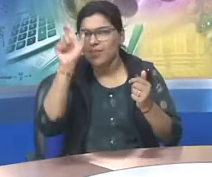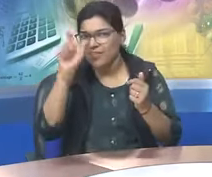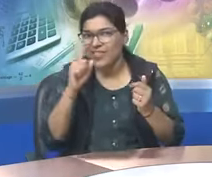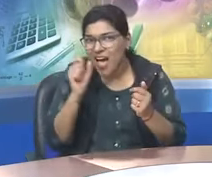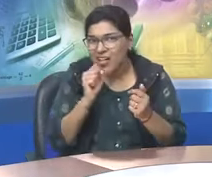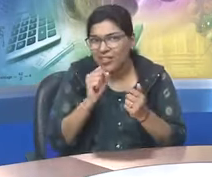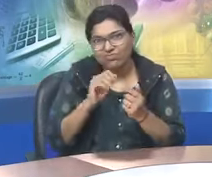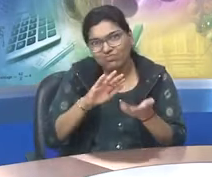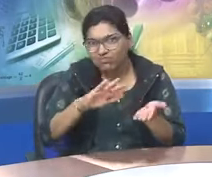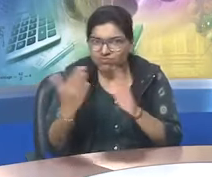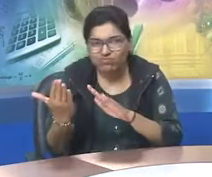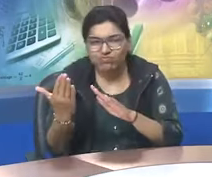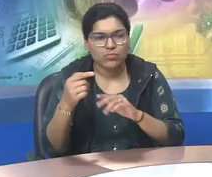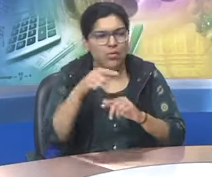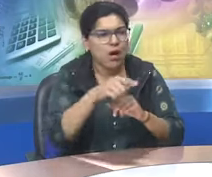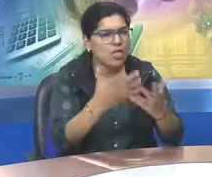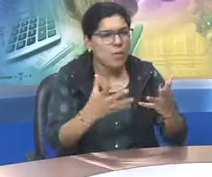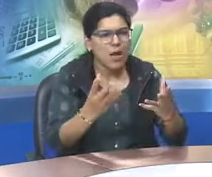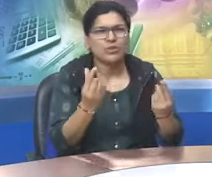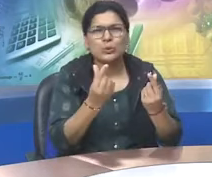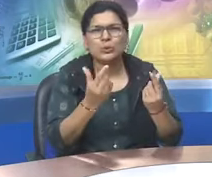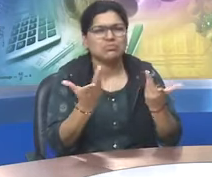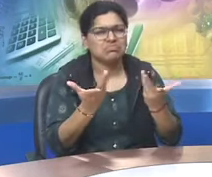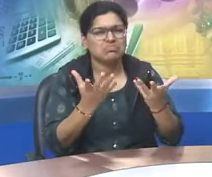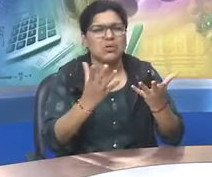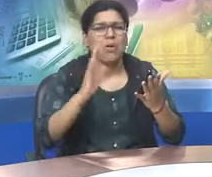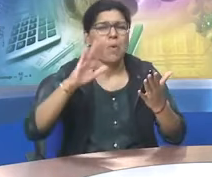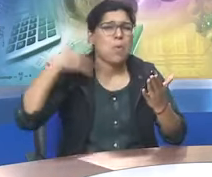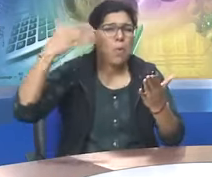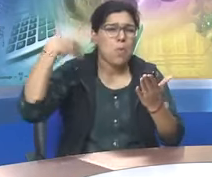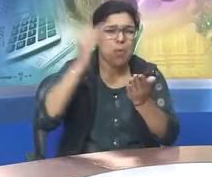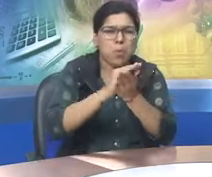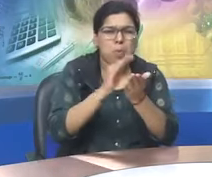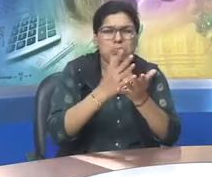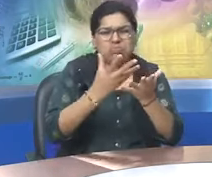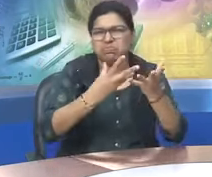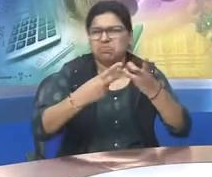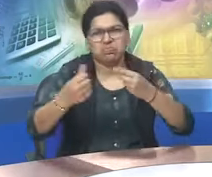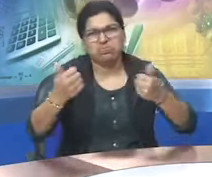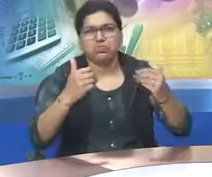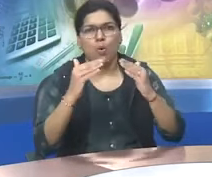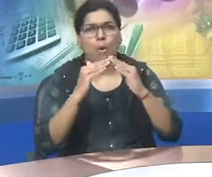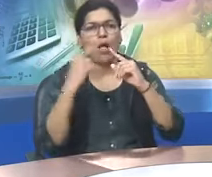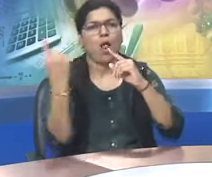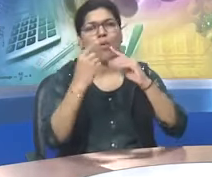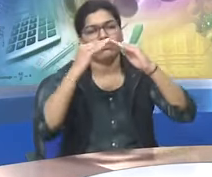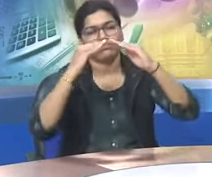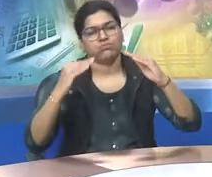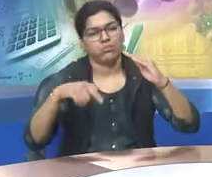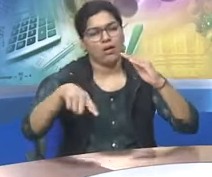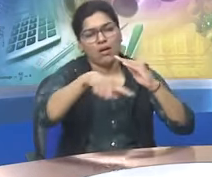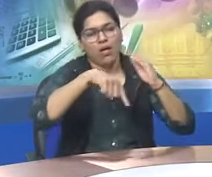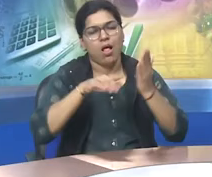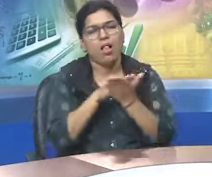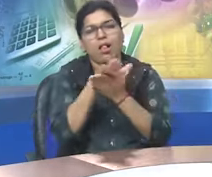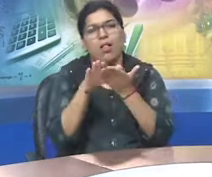her grandmother, things are there, but grandmother is not there. House